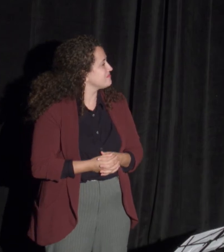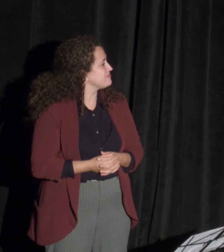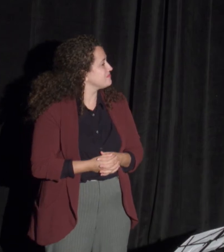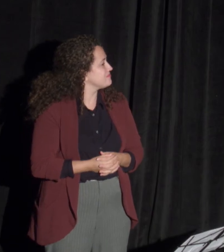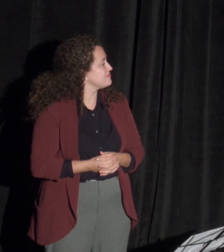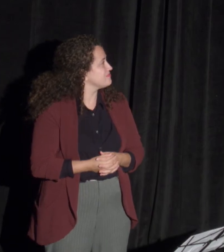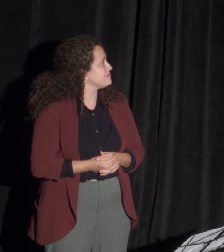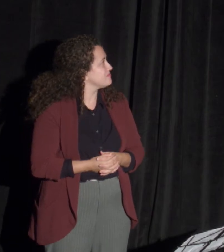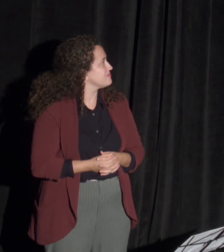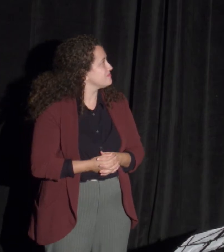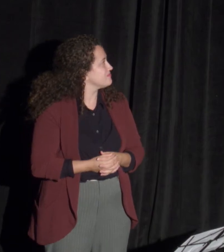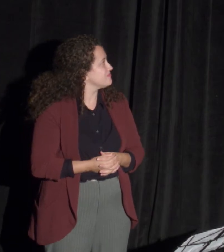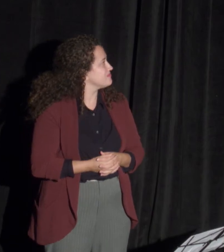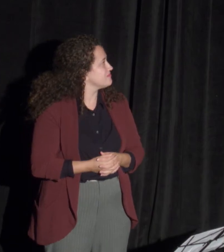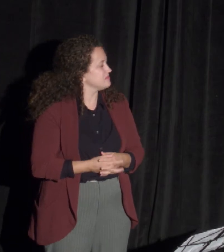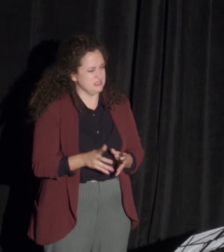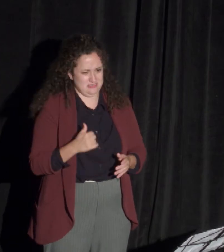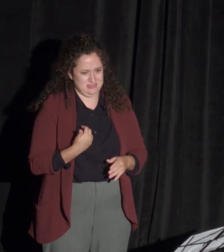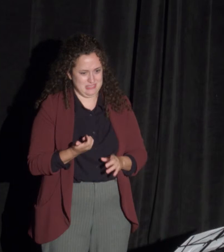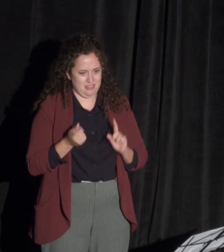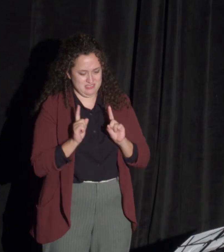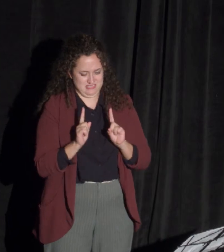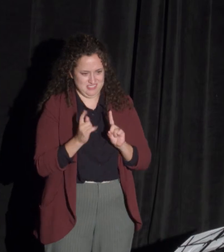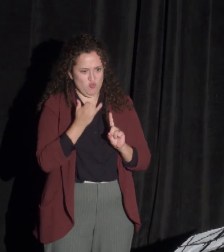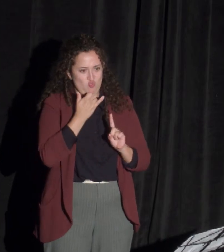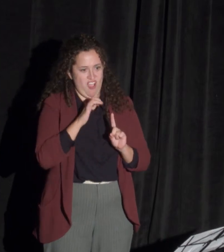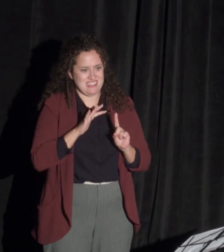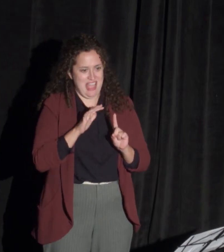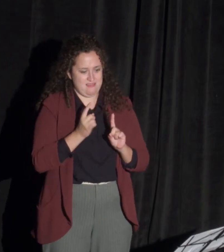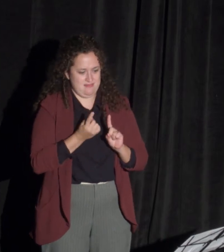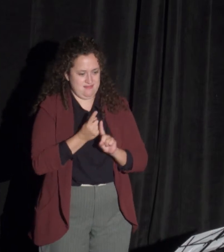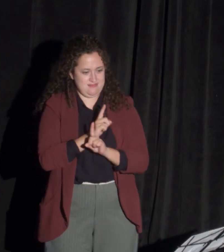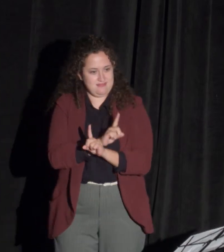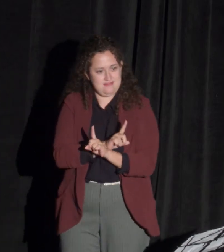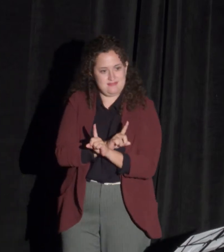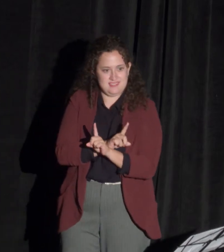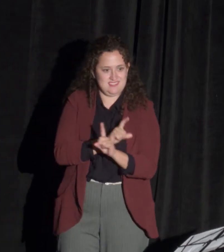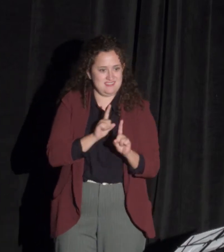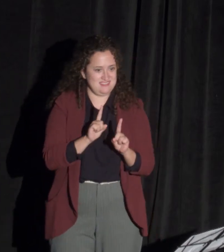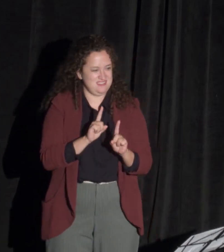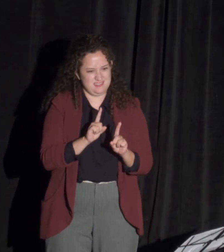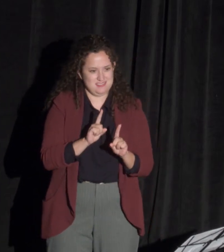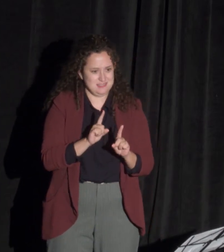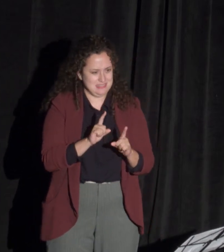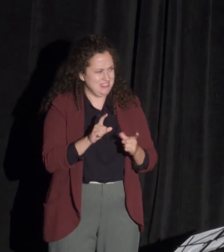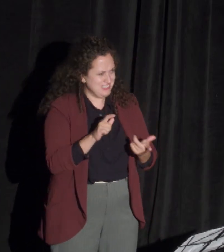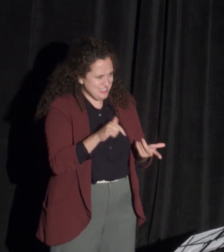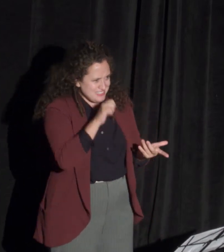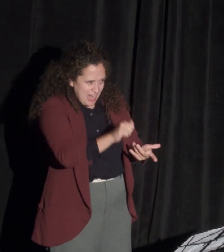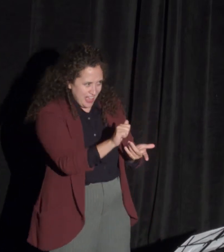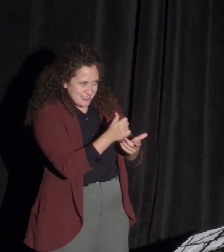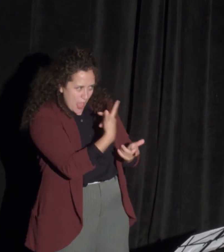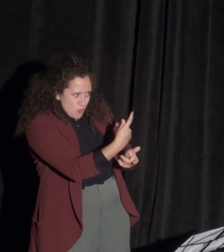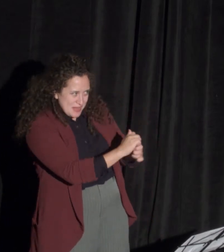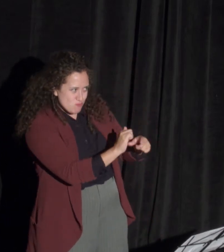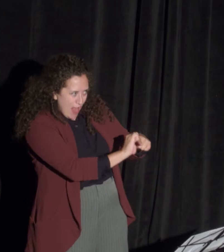Wait, I'm on the wrong side. Okay. Okay. This is how we practice it, okay? Okay. It's a little,